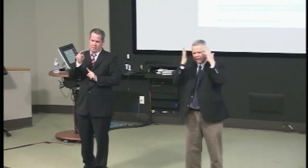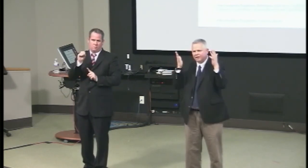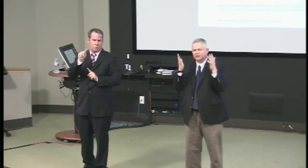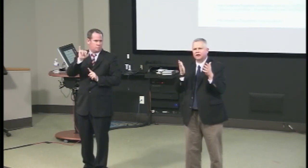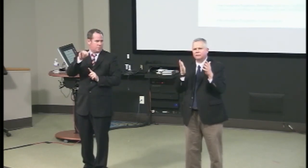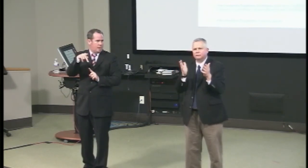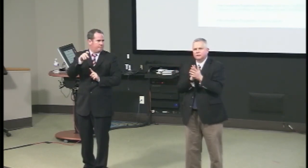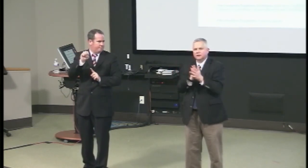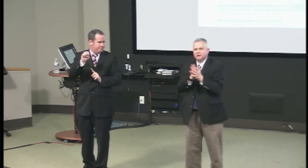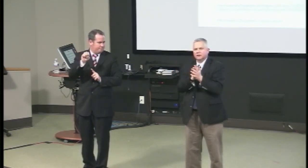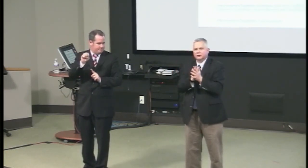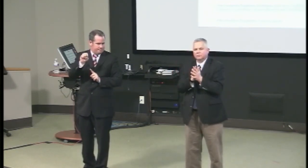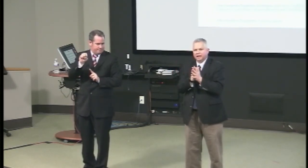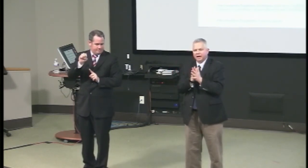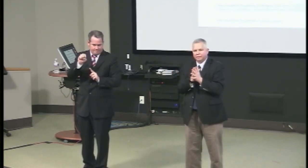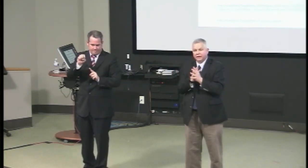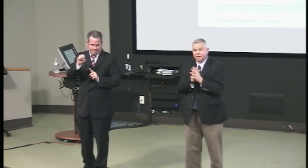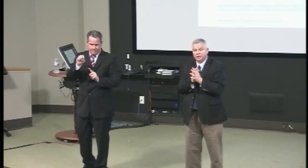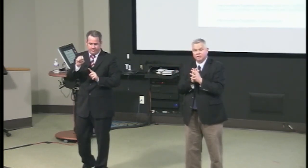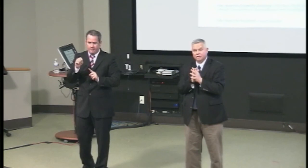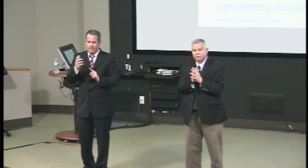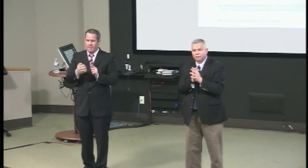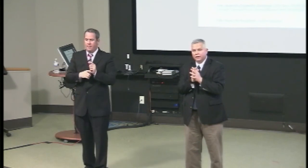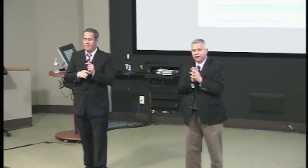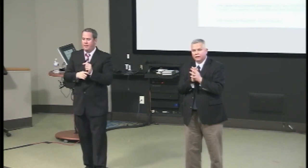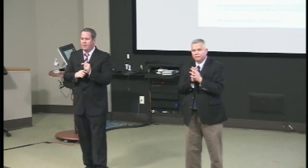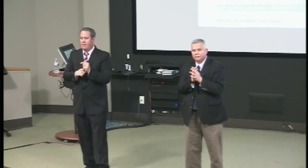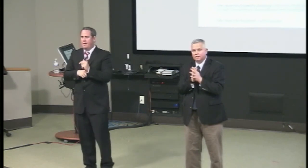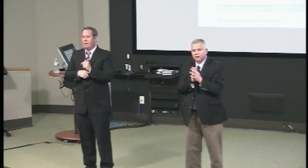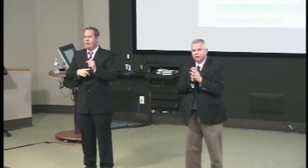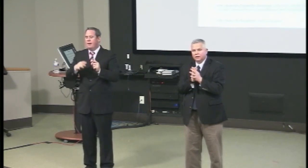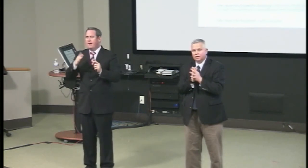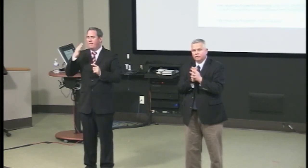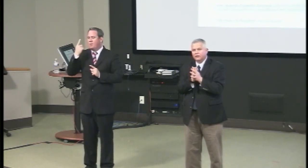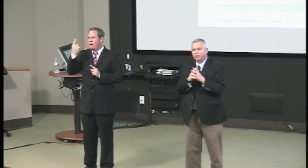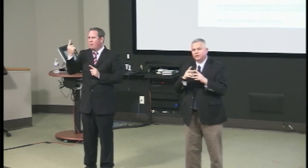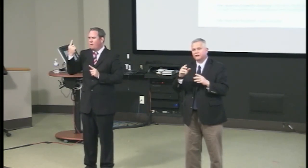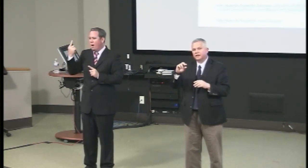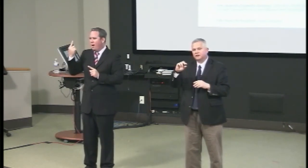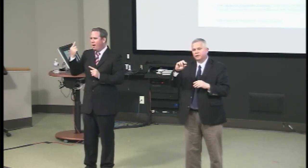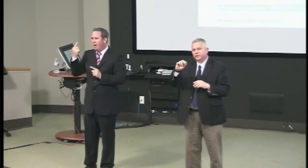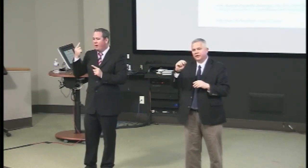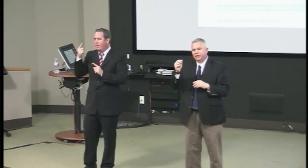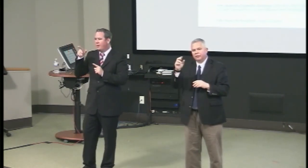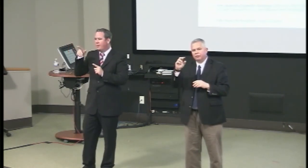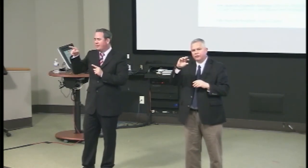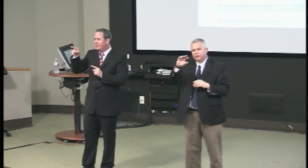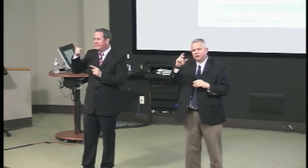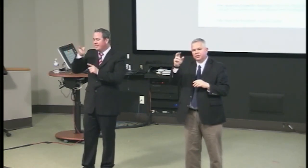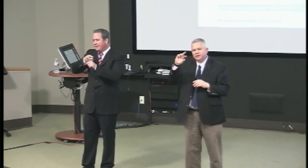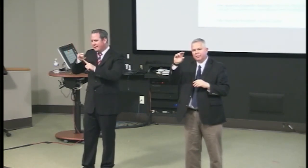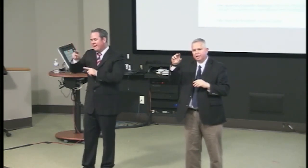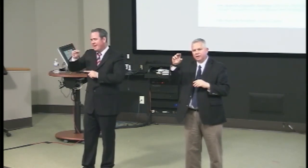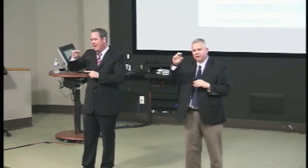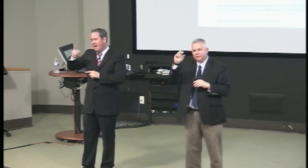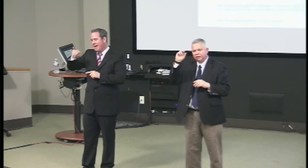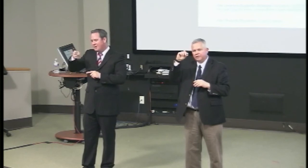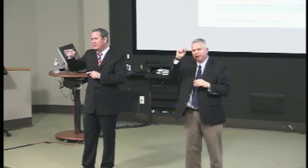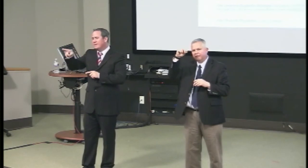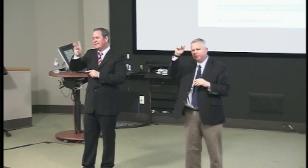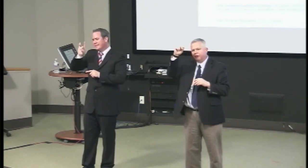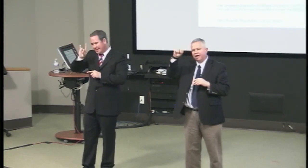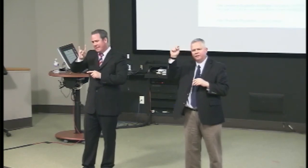No, at NIH. Oh my God, I'm getting a senior moment. Who did all the studies with the